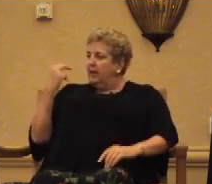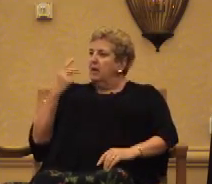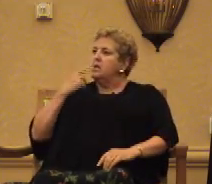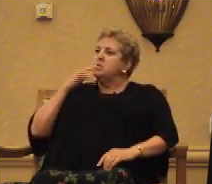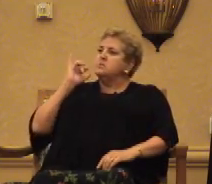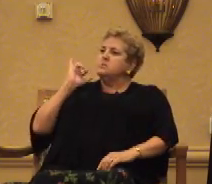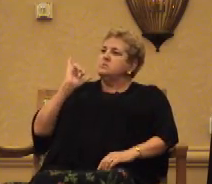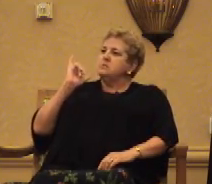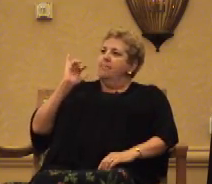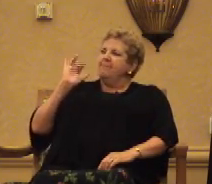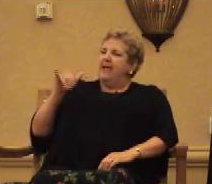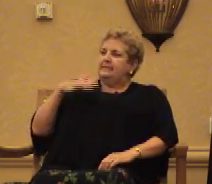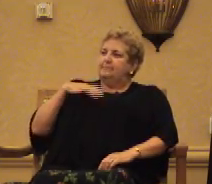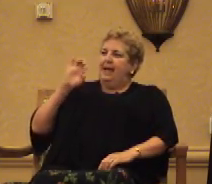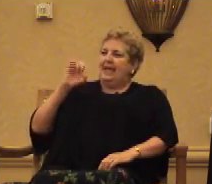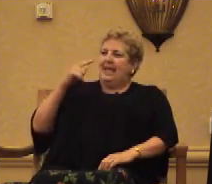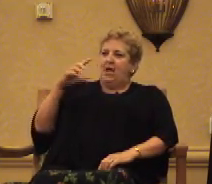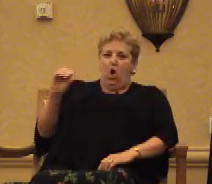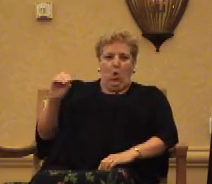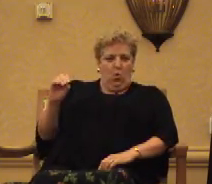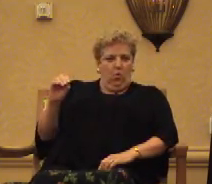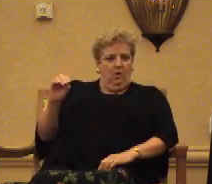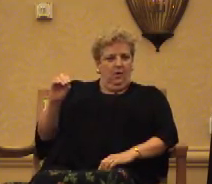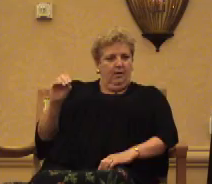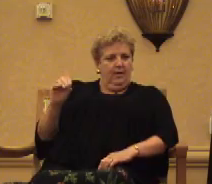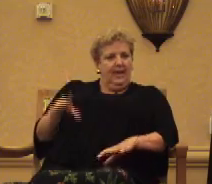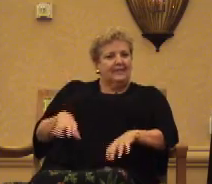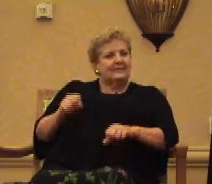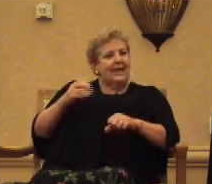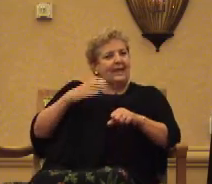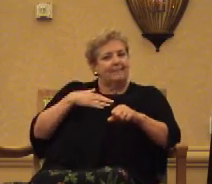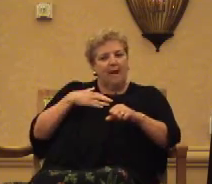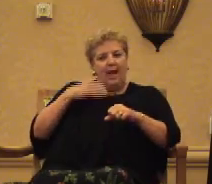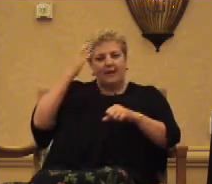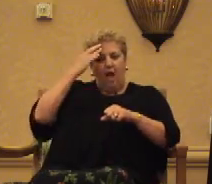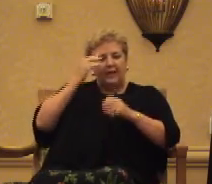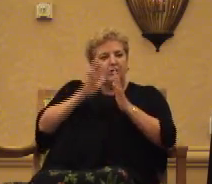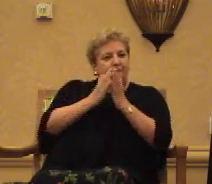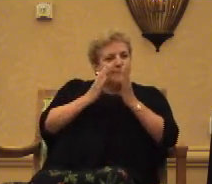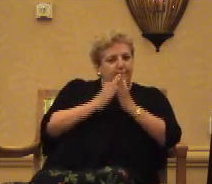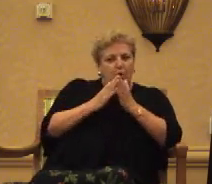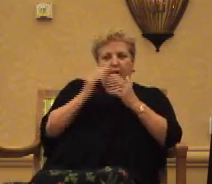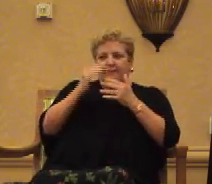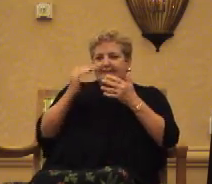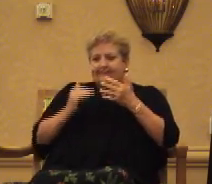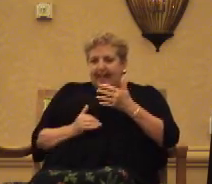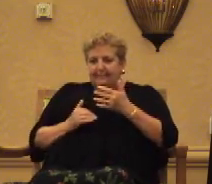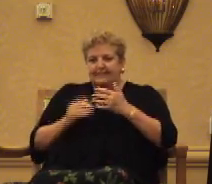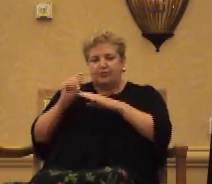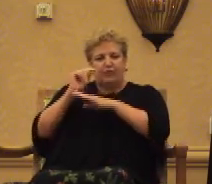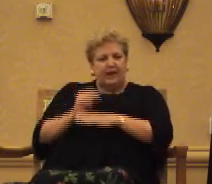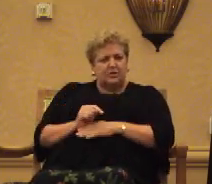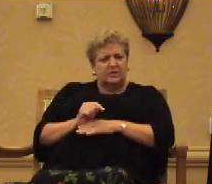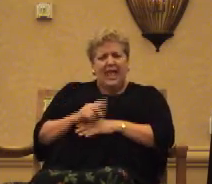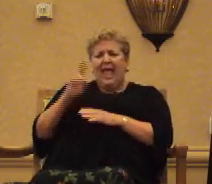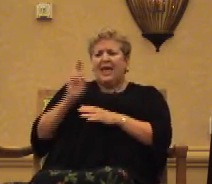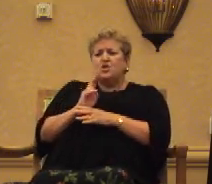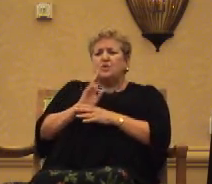the traditions, taken the steps, taken my knowledge of the book and used it to grandize. It taken my years